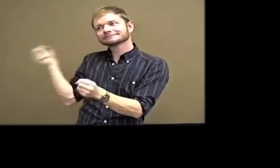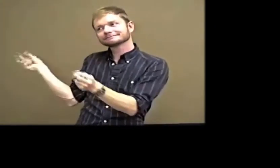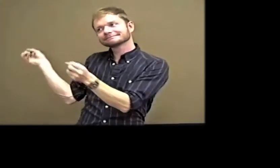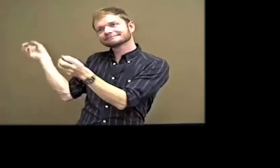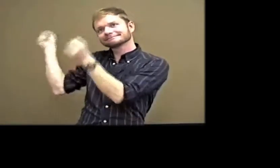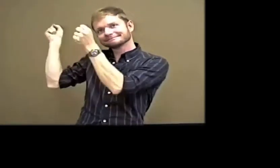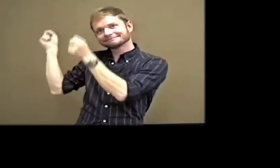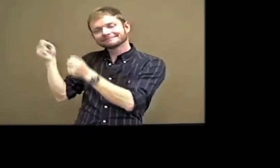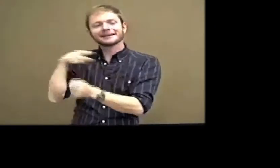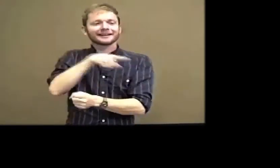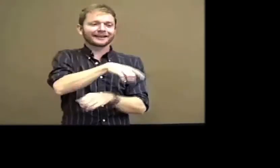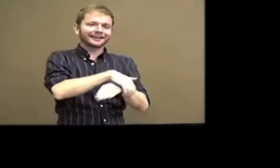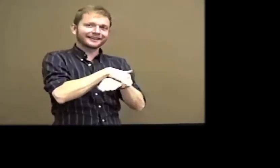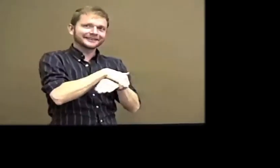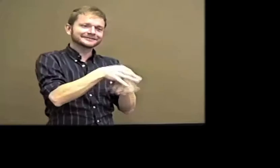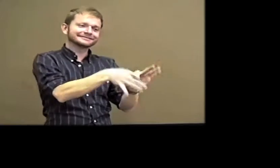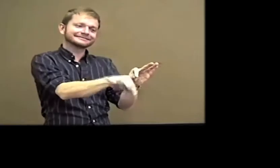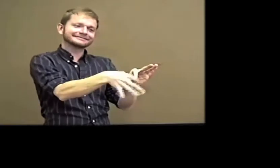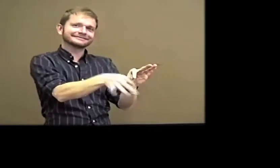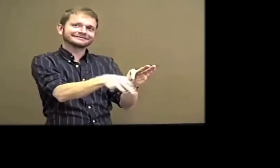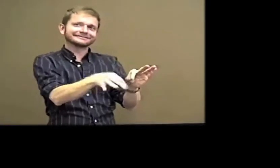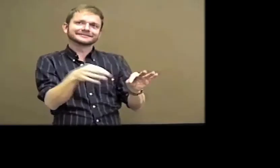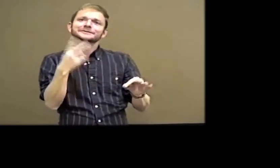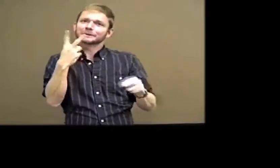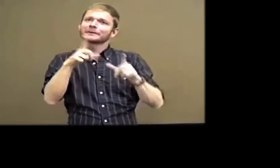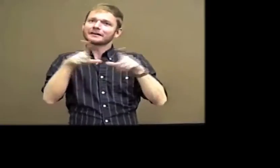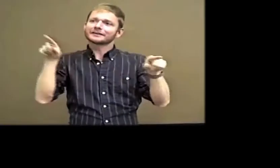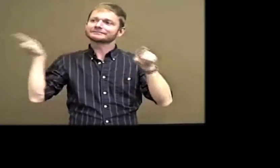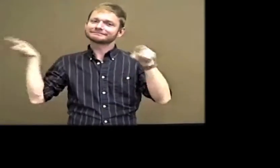my friends. I can understand both languages.